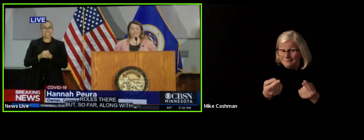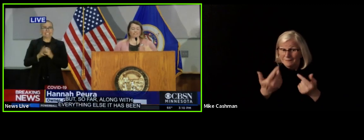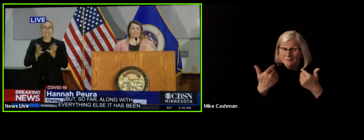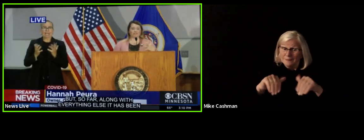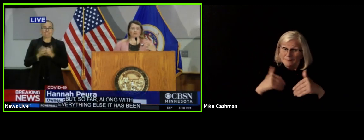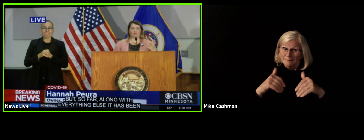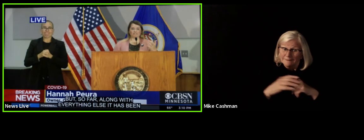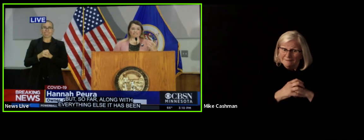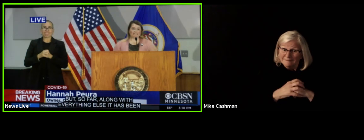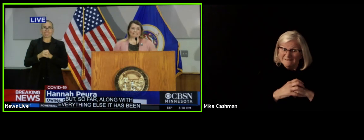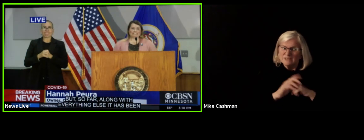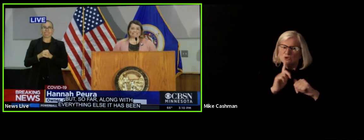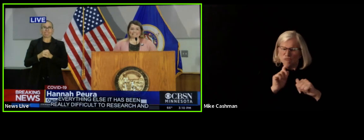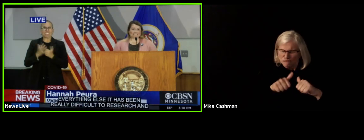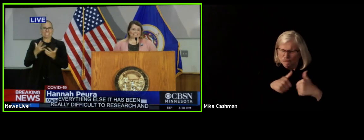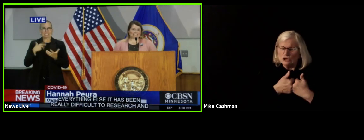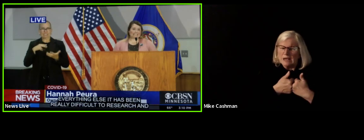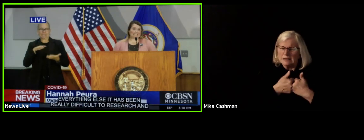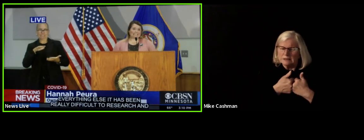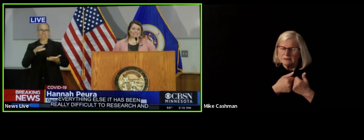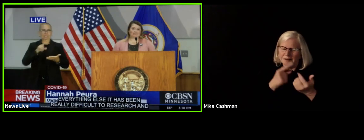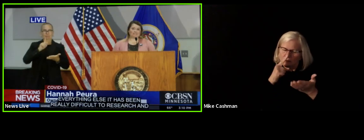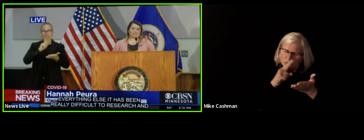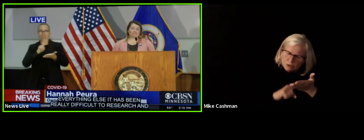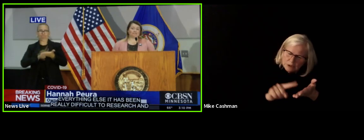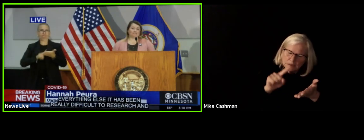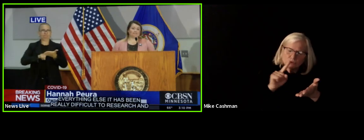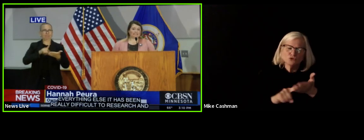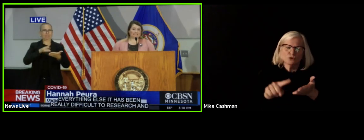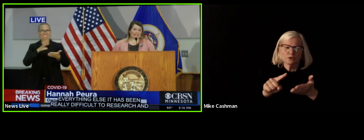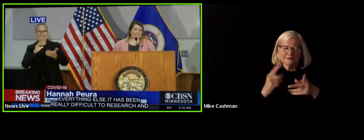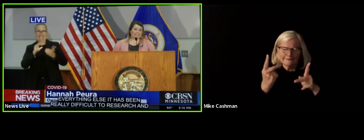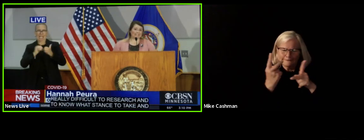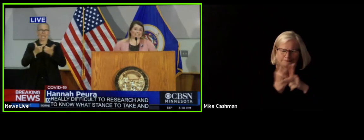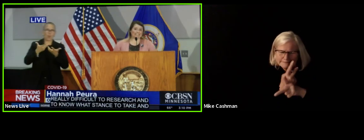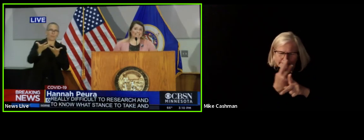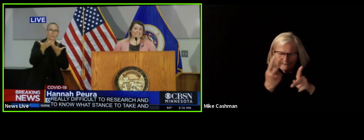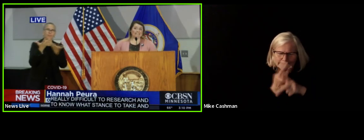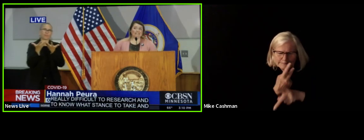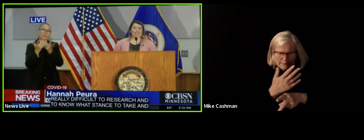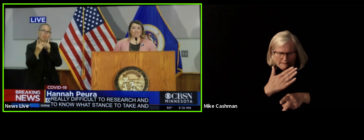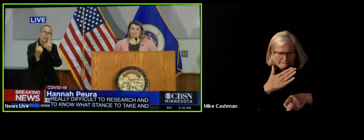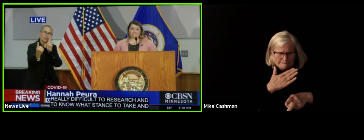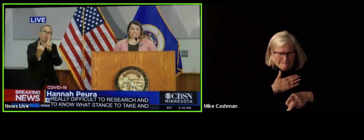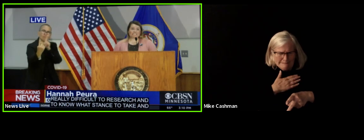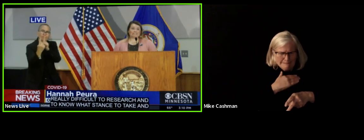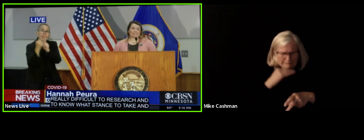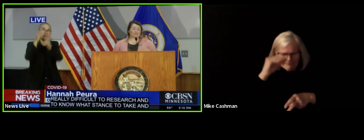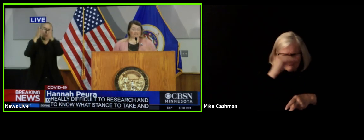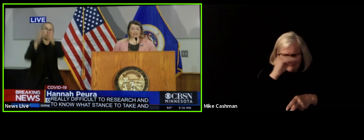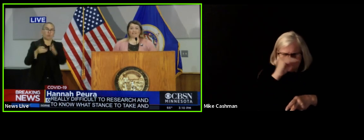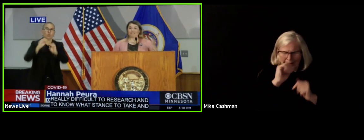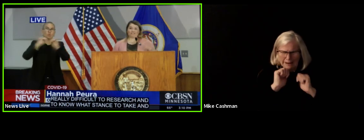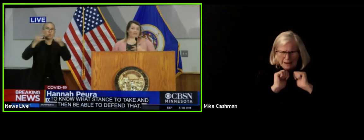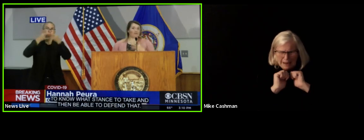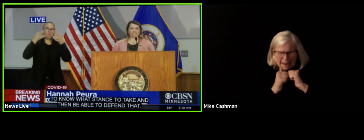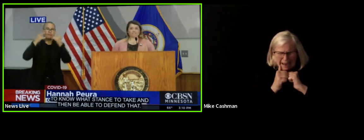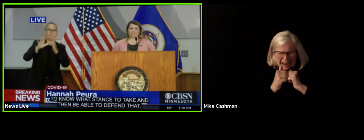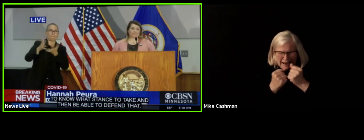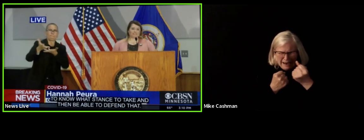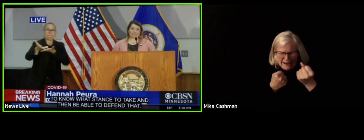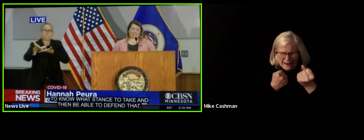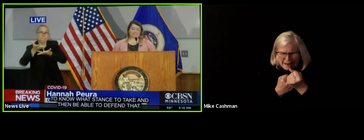research and know what stance to take, and then be able to defend that, and then enforce it and provide it, and all